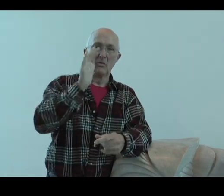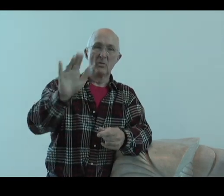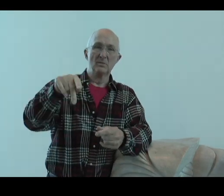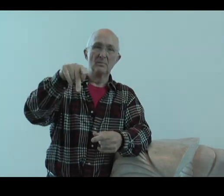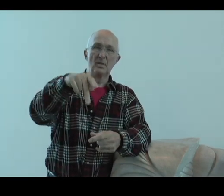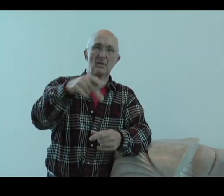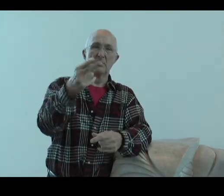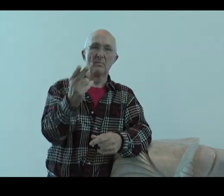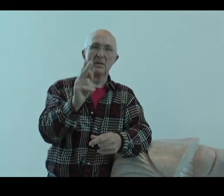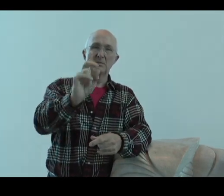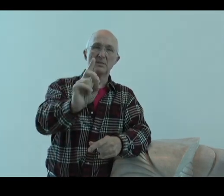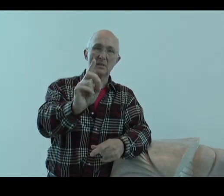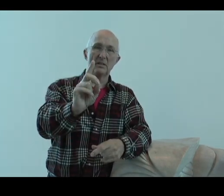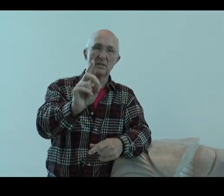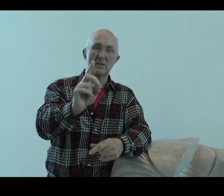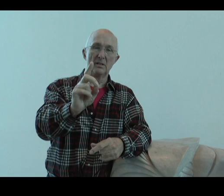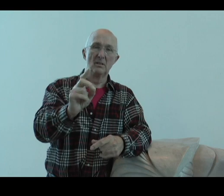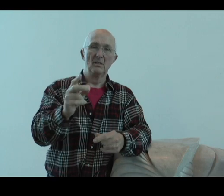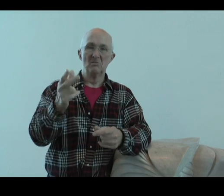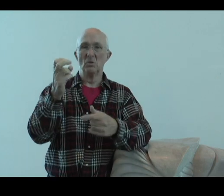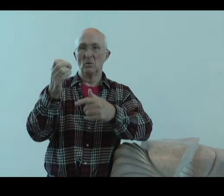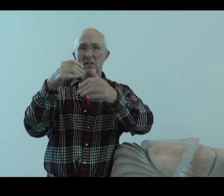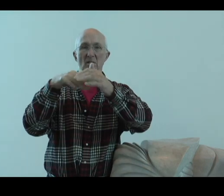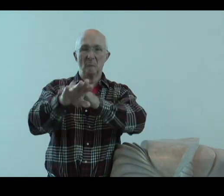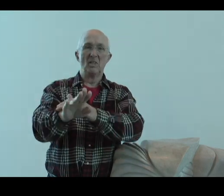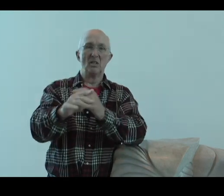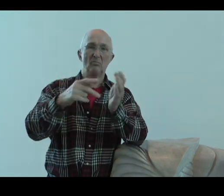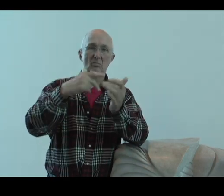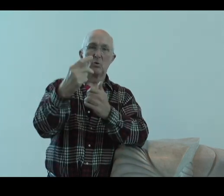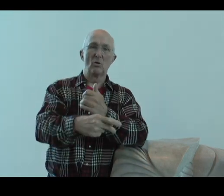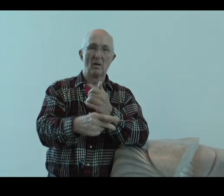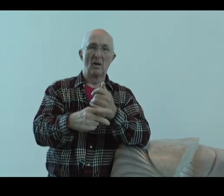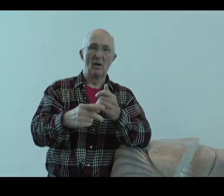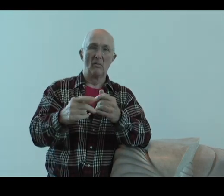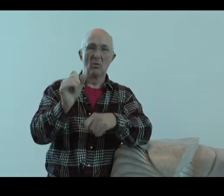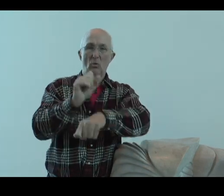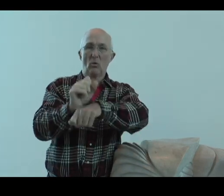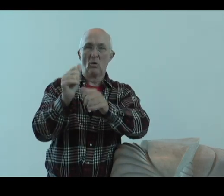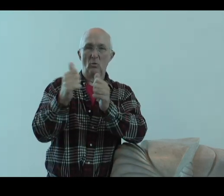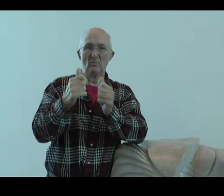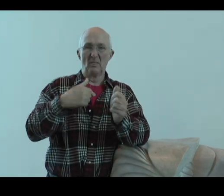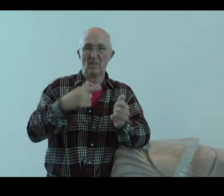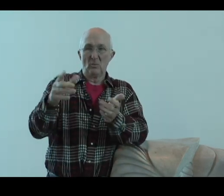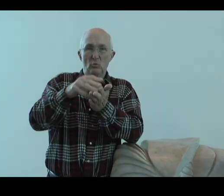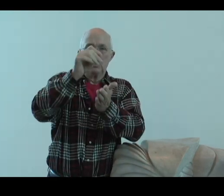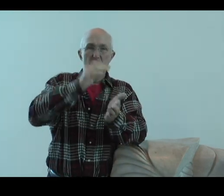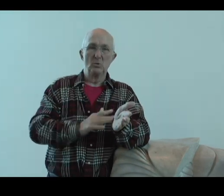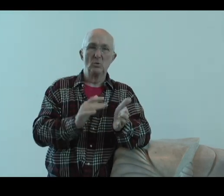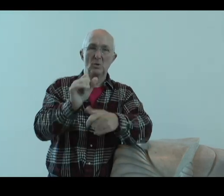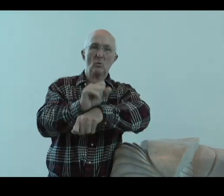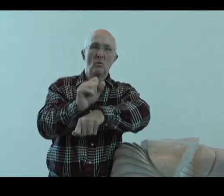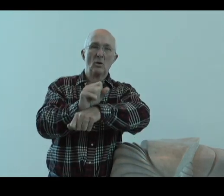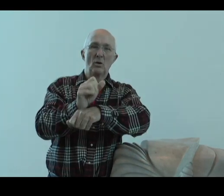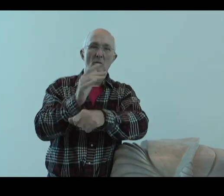NYU, to apply for his Ph.D. He came into the program, and he worked with me as a